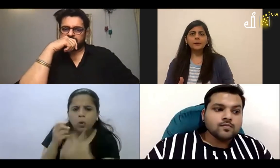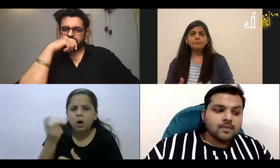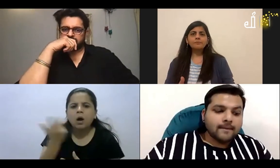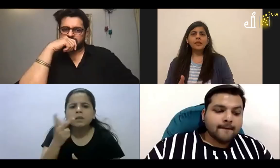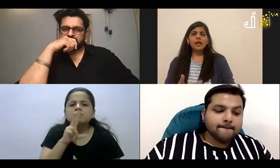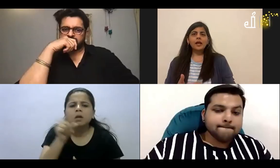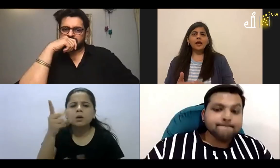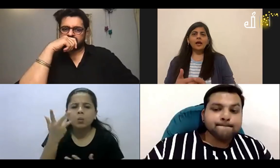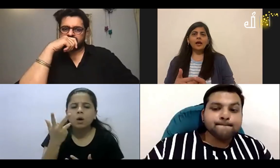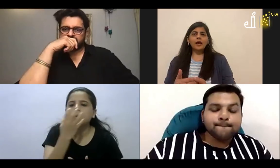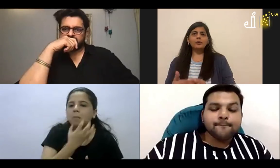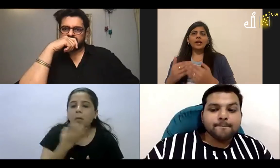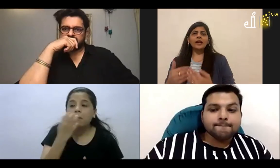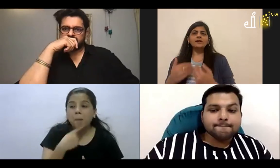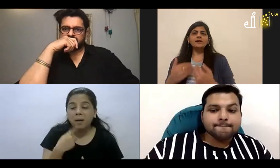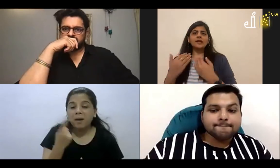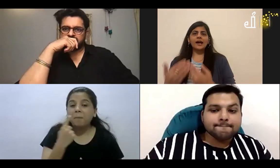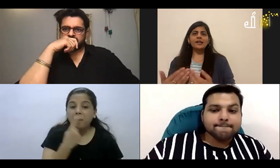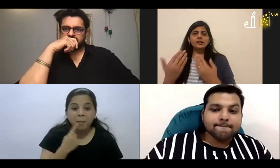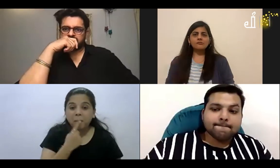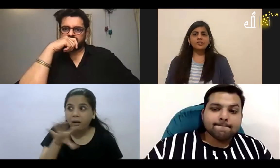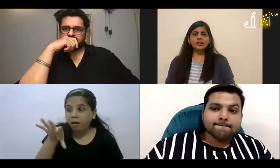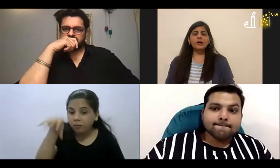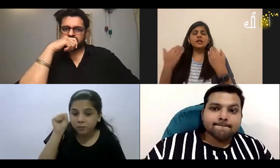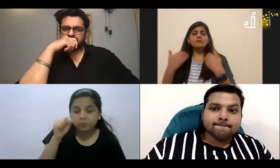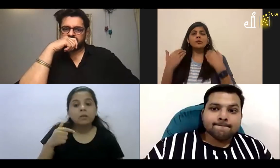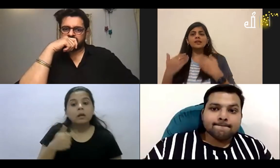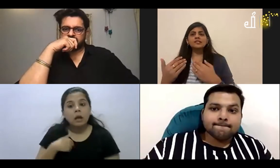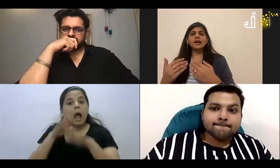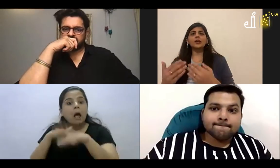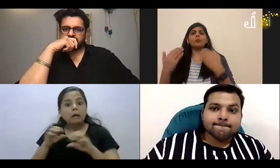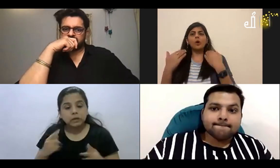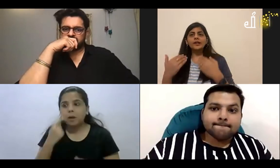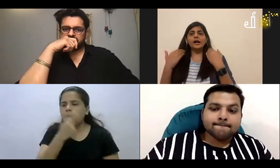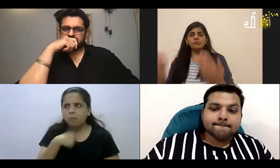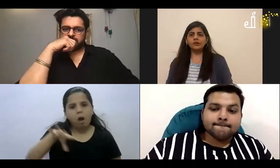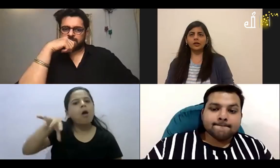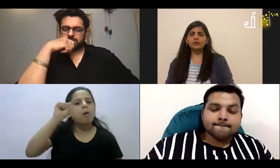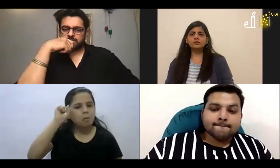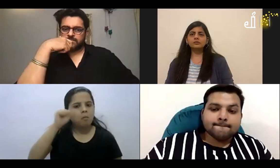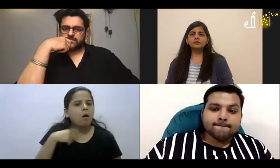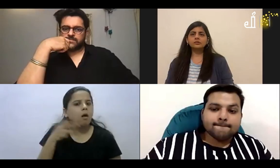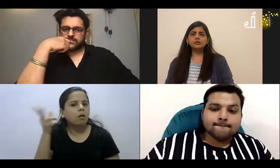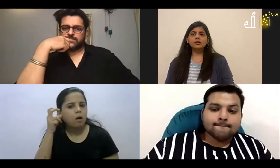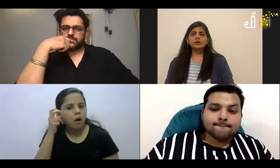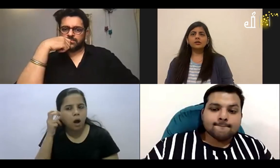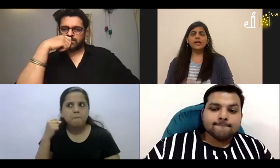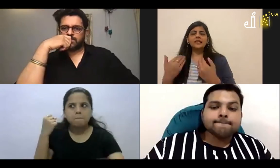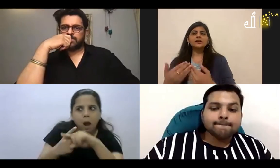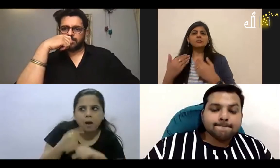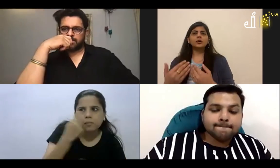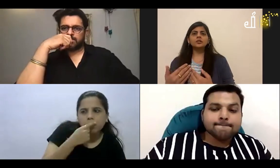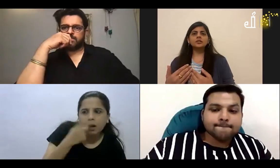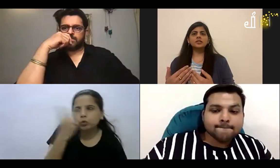saying. And when I relied on lip reading, I was able to understand what I'm hearing.